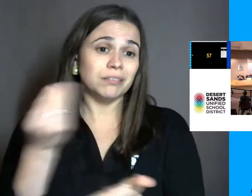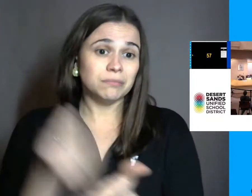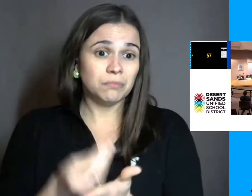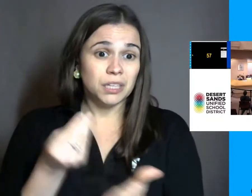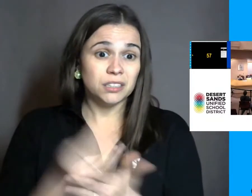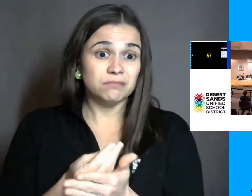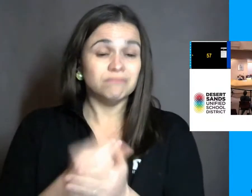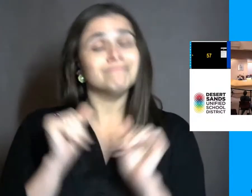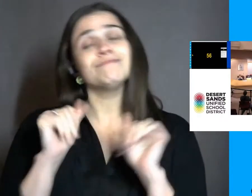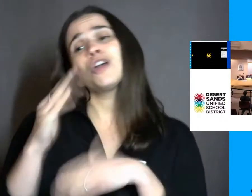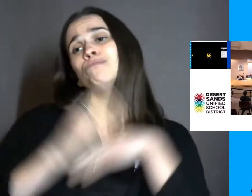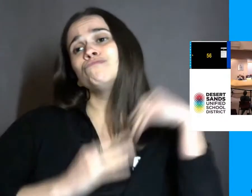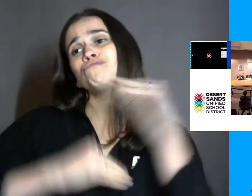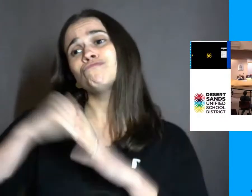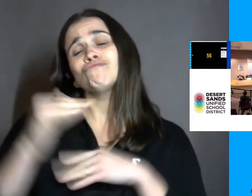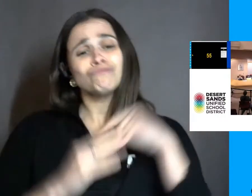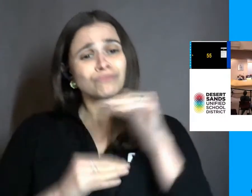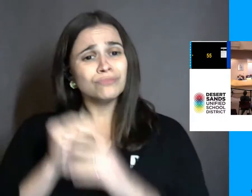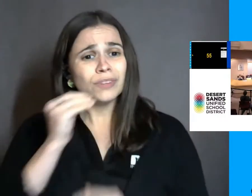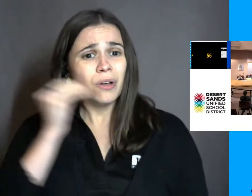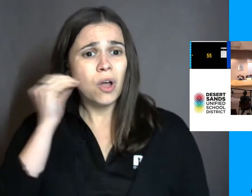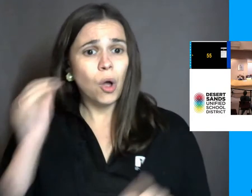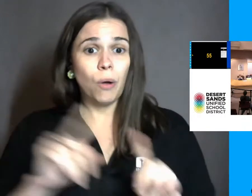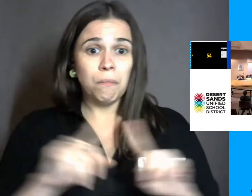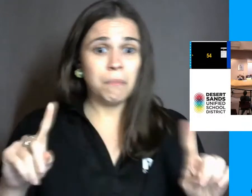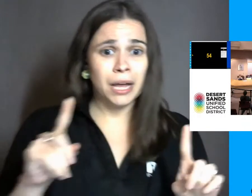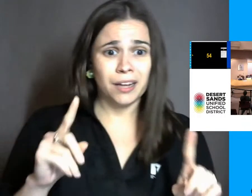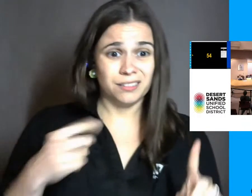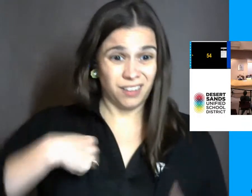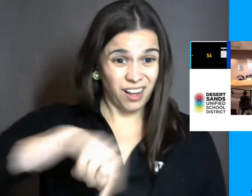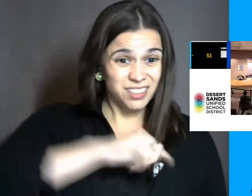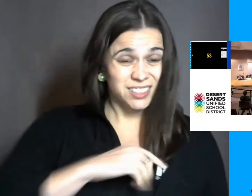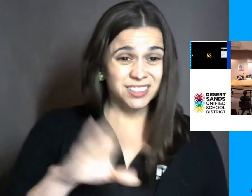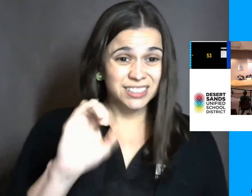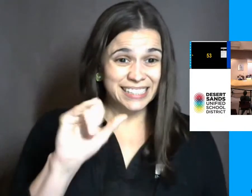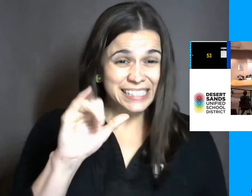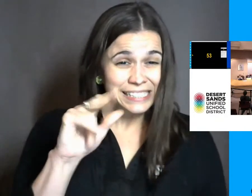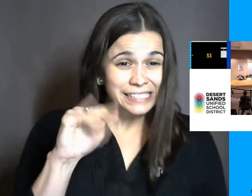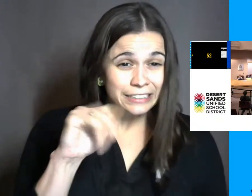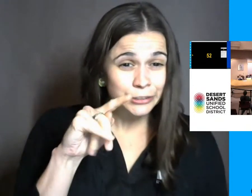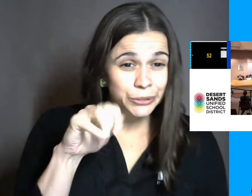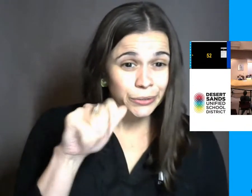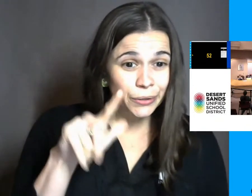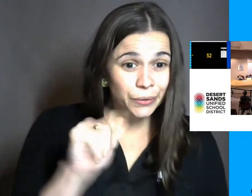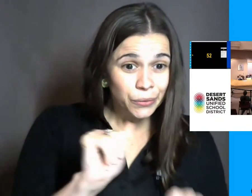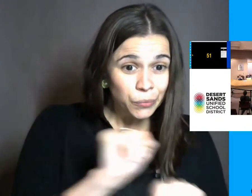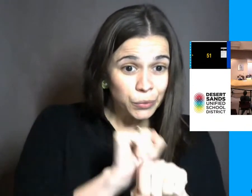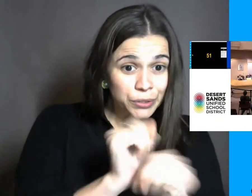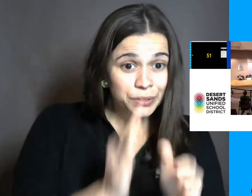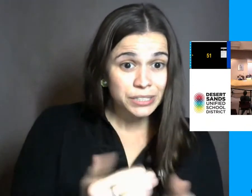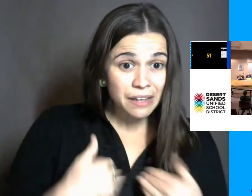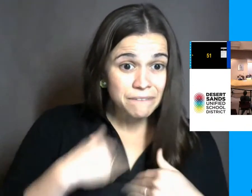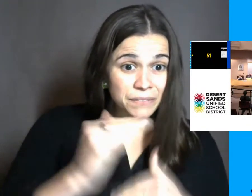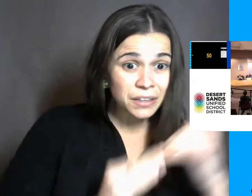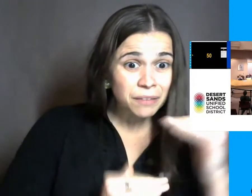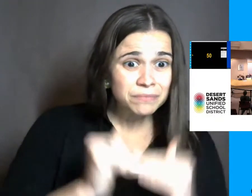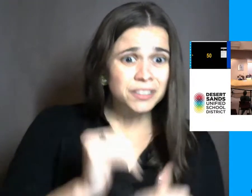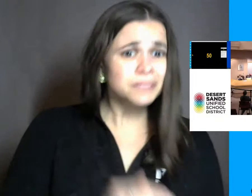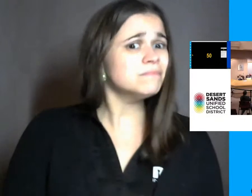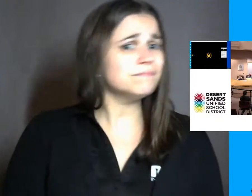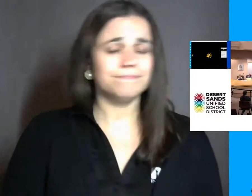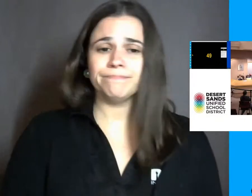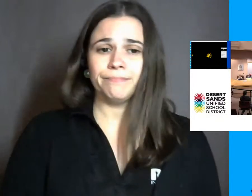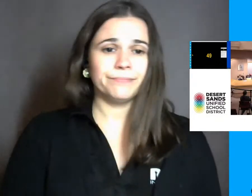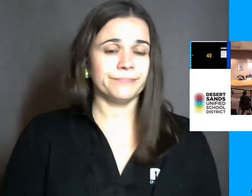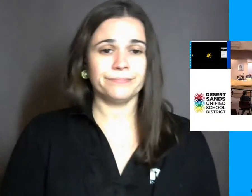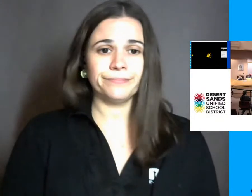of home. Us essential workers, we didn't have that comfort. We were right there in the front line.